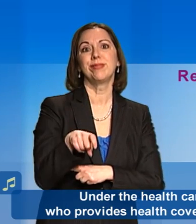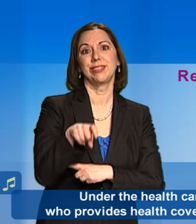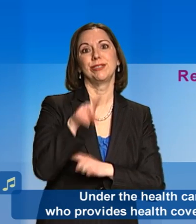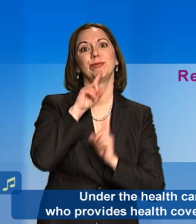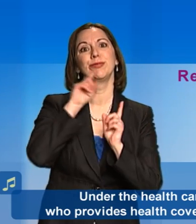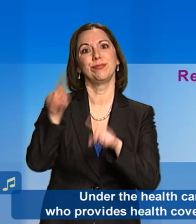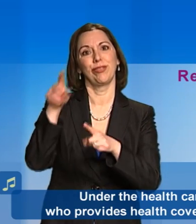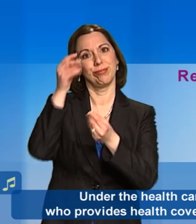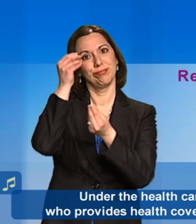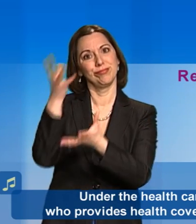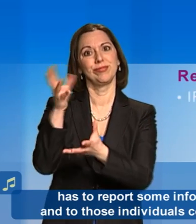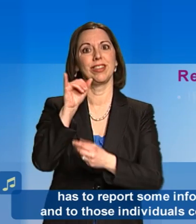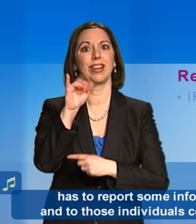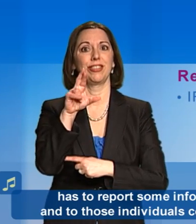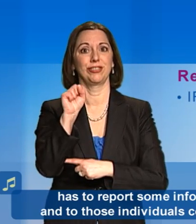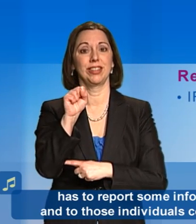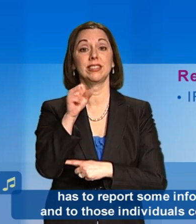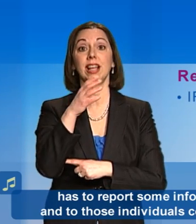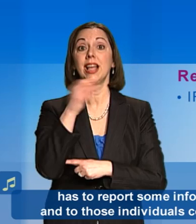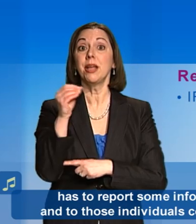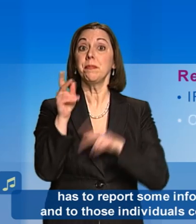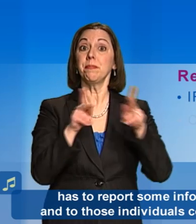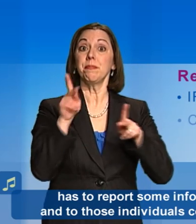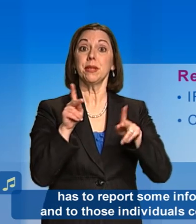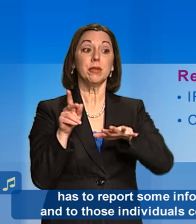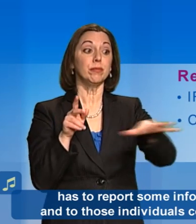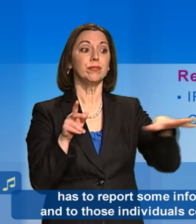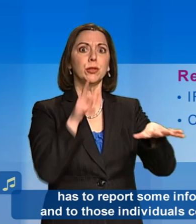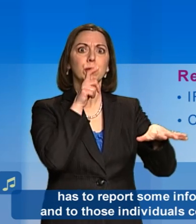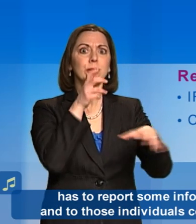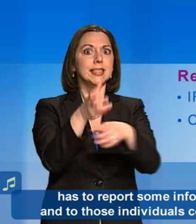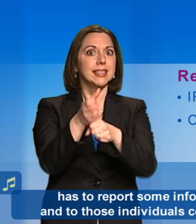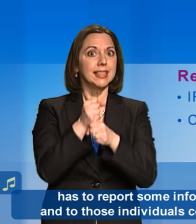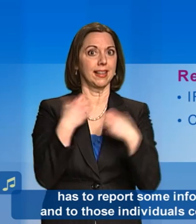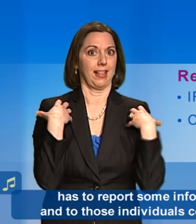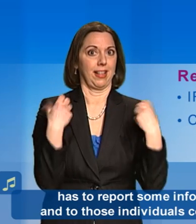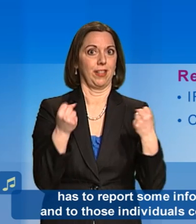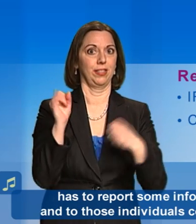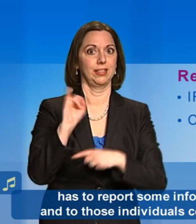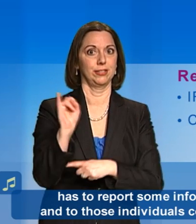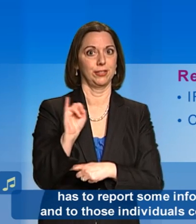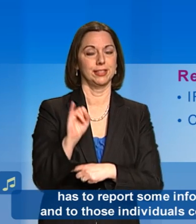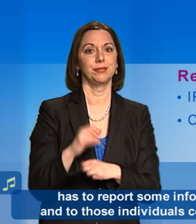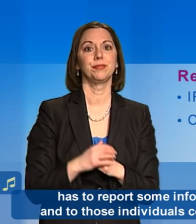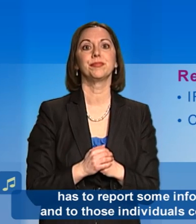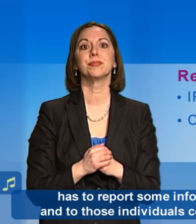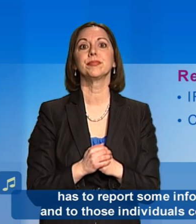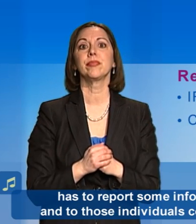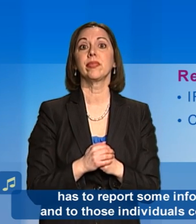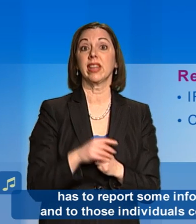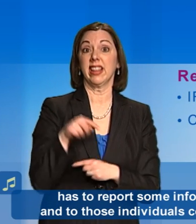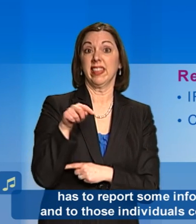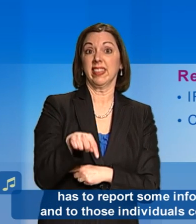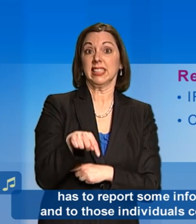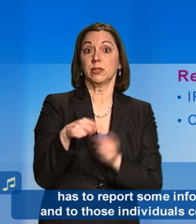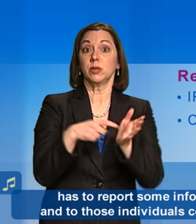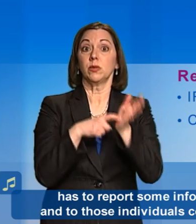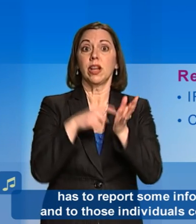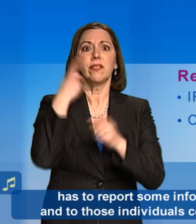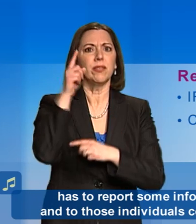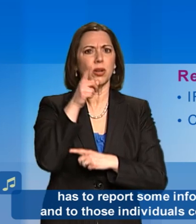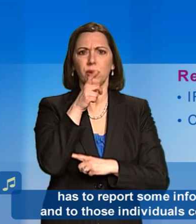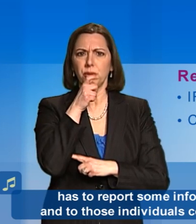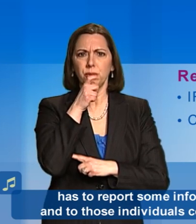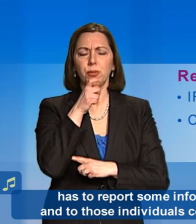coverage to individuals has to report some information to the IRS and to those individuals covered by